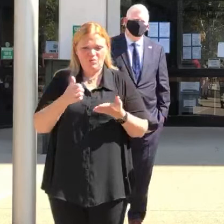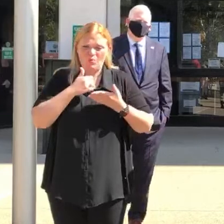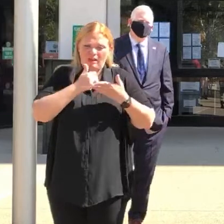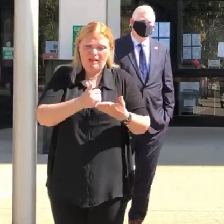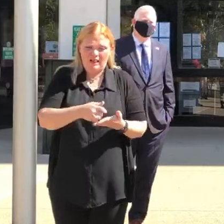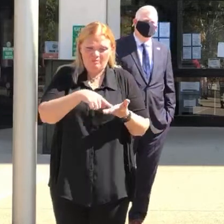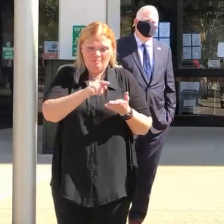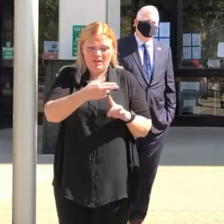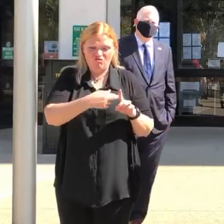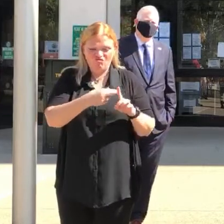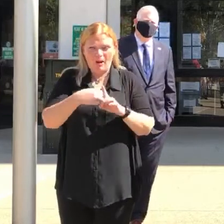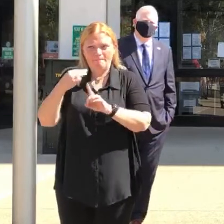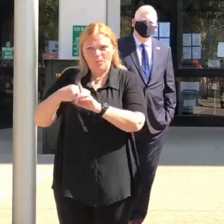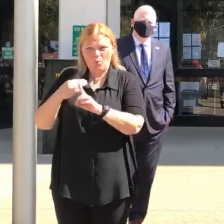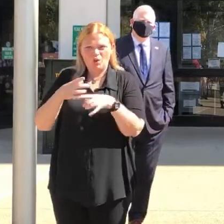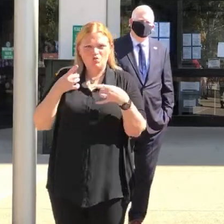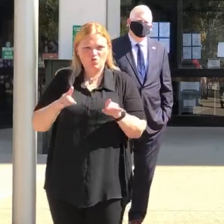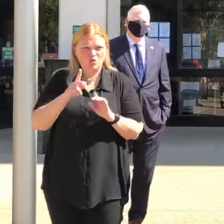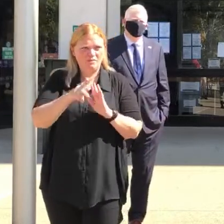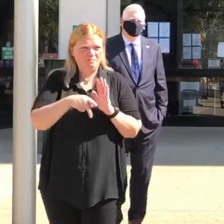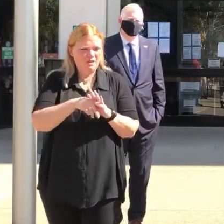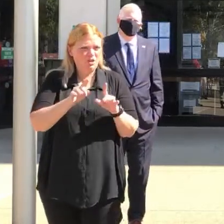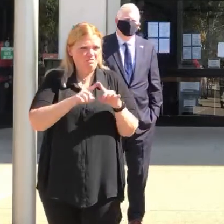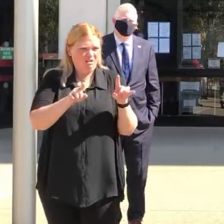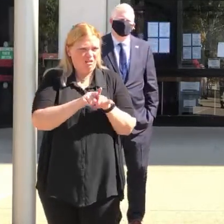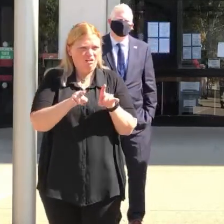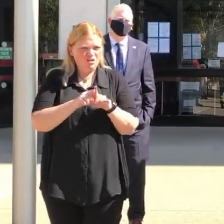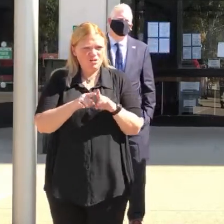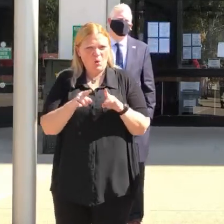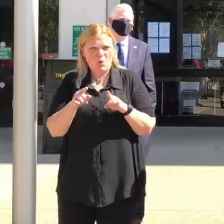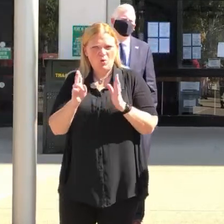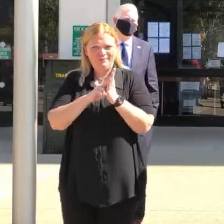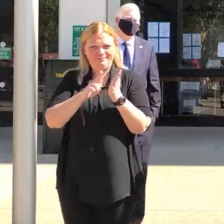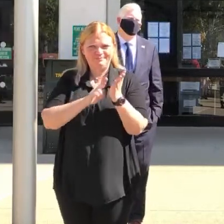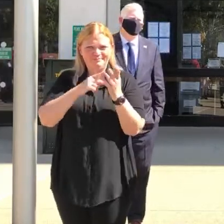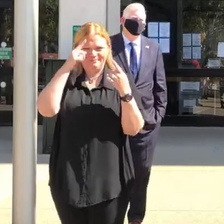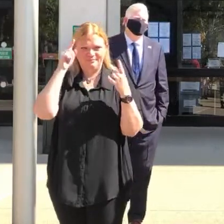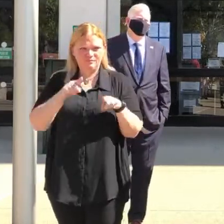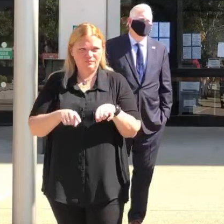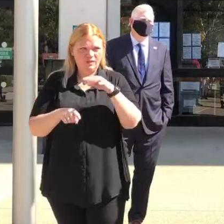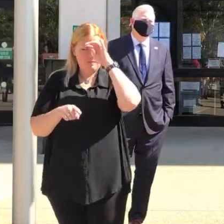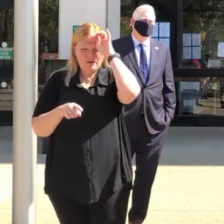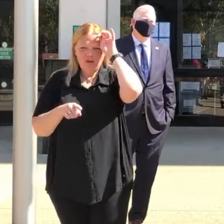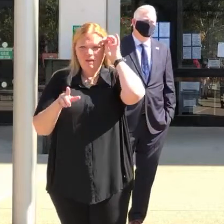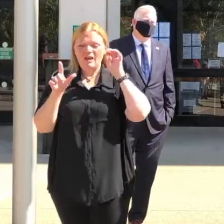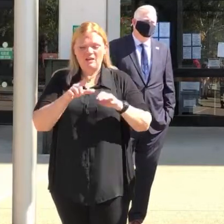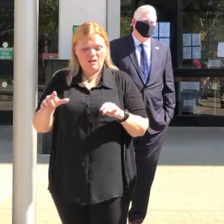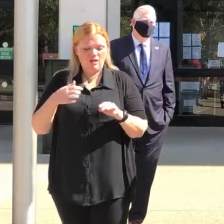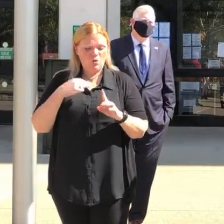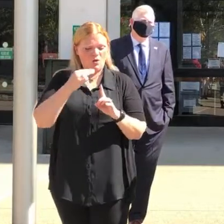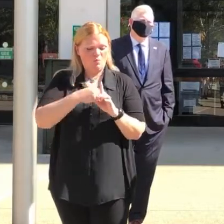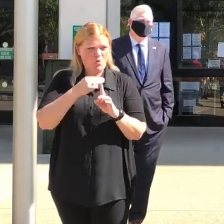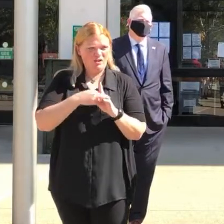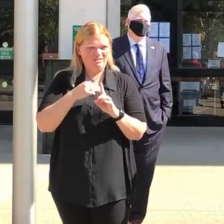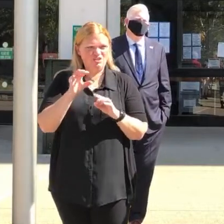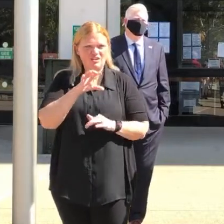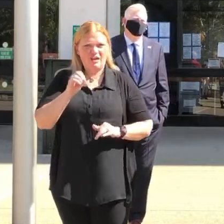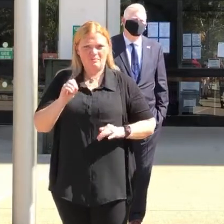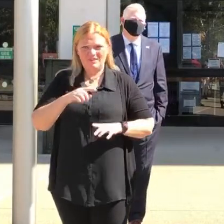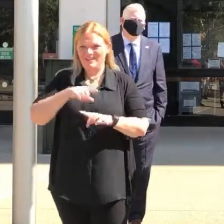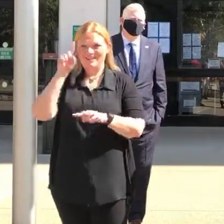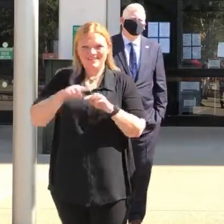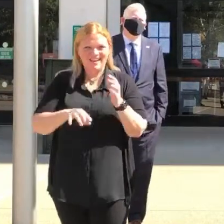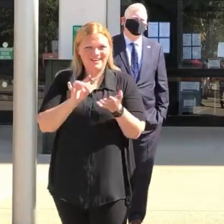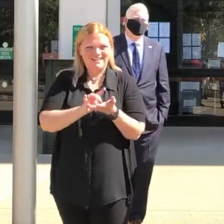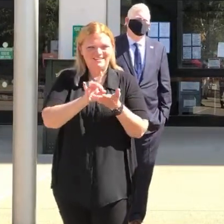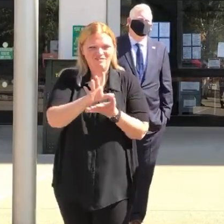pay your rent or your mortgage during that period, but there'll also be an agreement that the landlords and the mortgage companies cannot